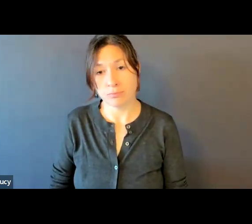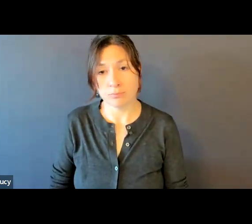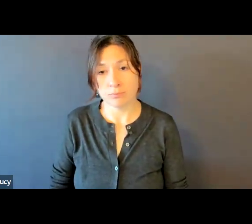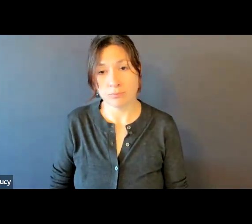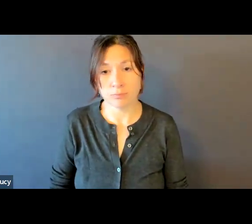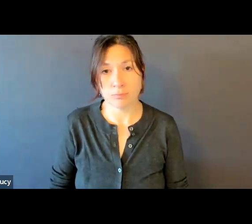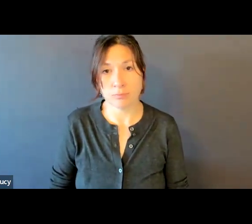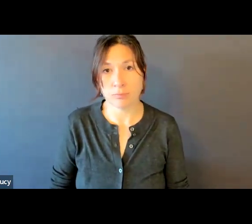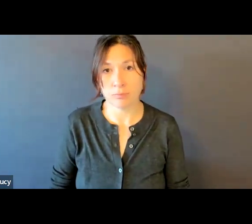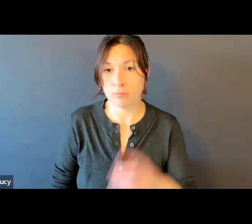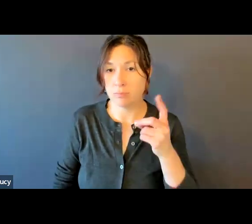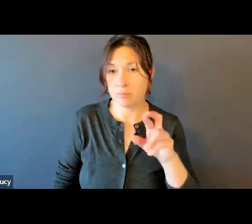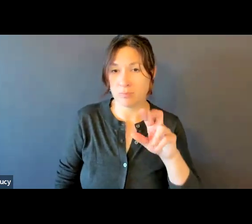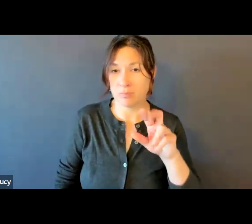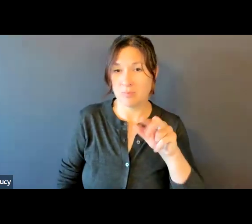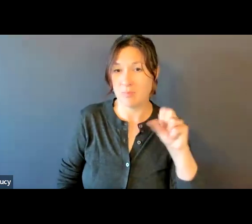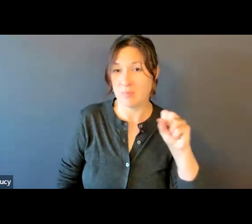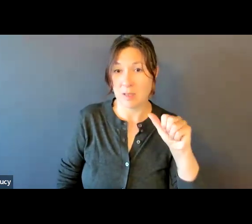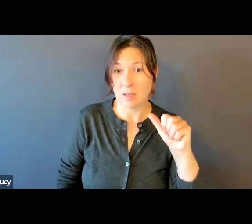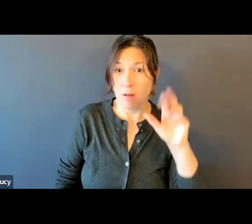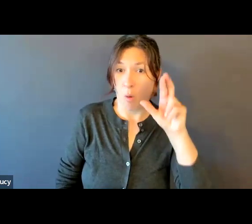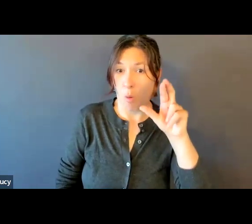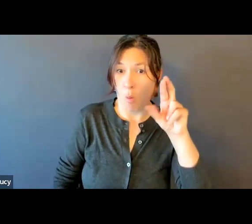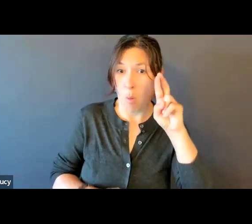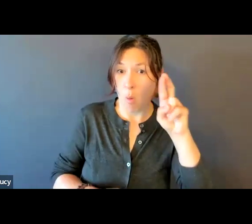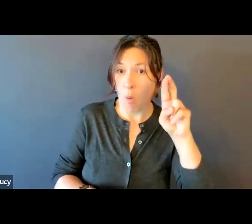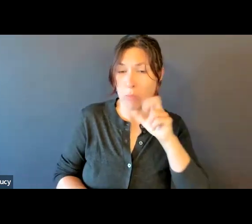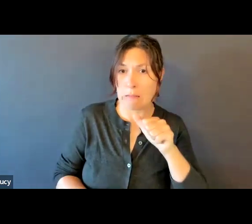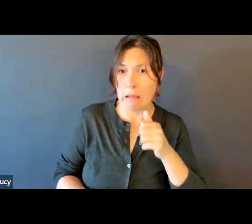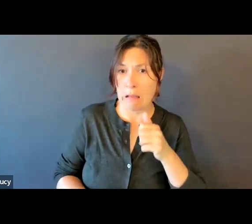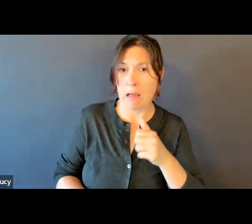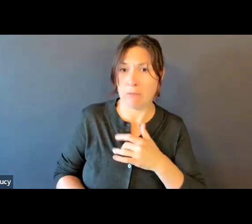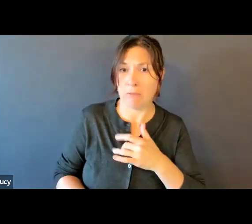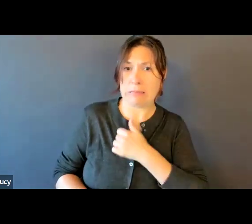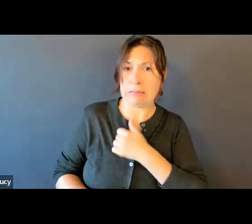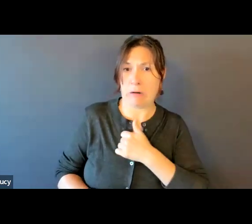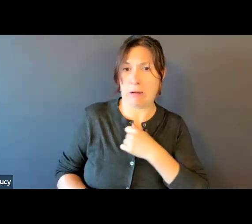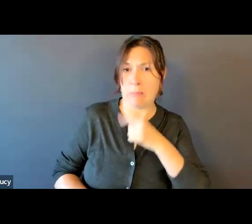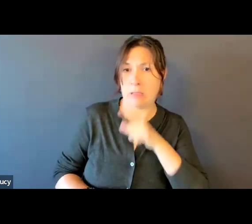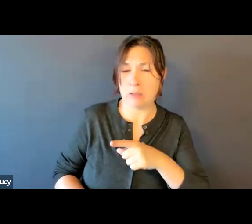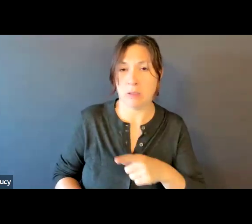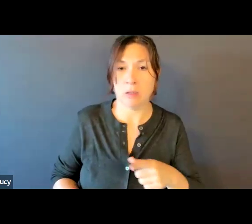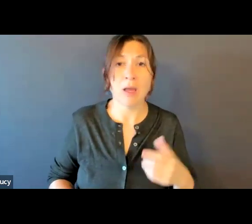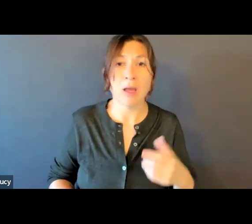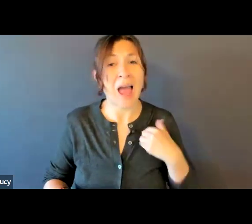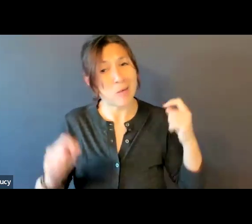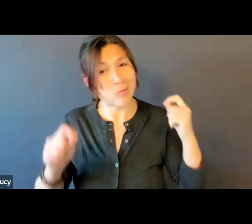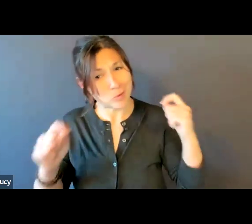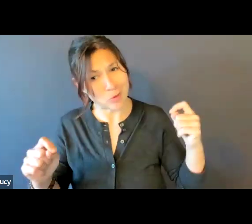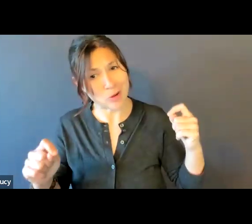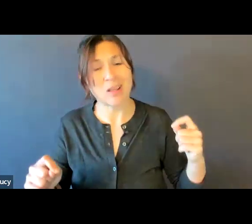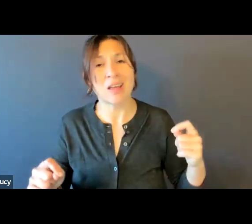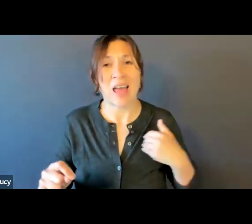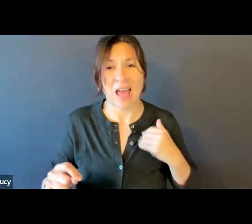I hope you don't regret my answer to this. It's okay, or you may say something different. So we actually do have tutoring in transformation schools. You Yep. can